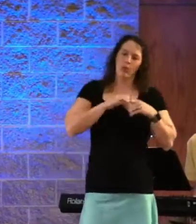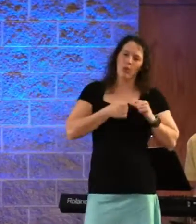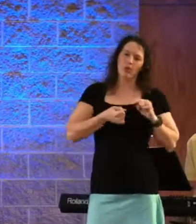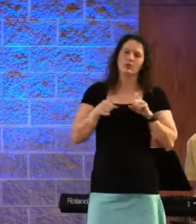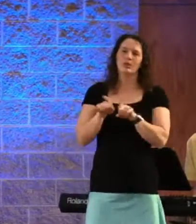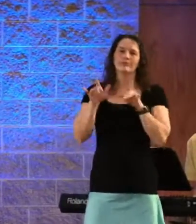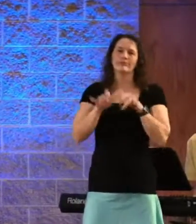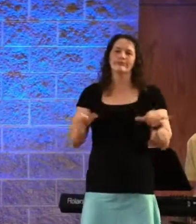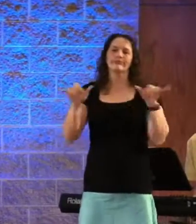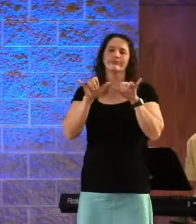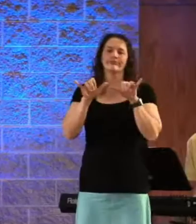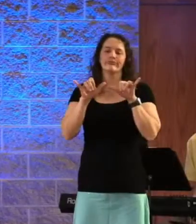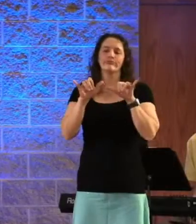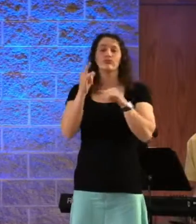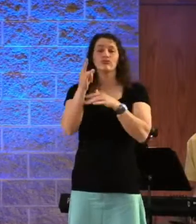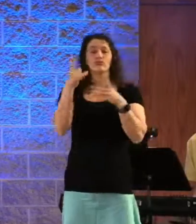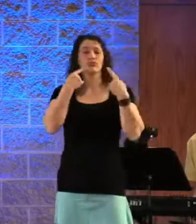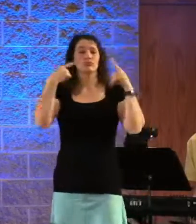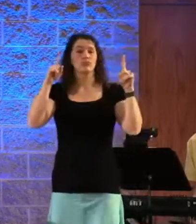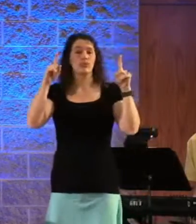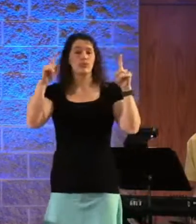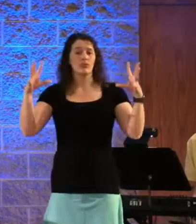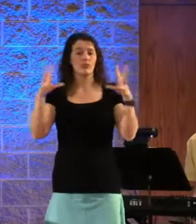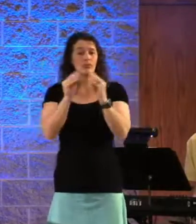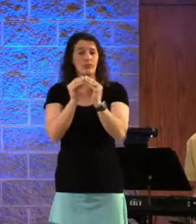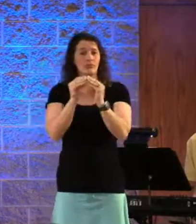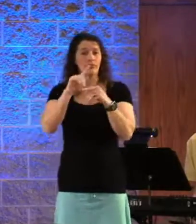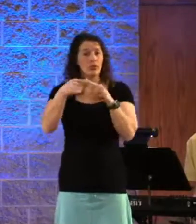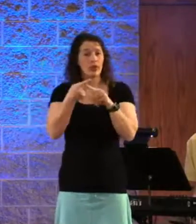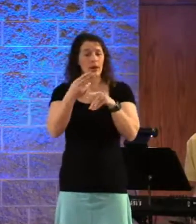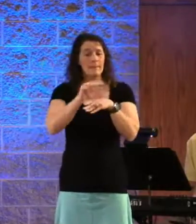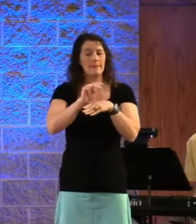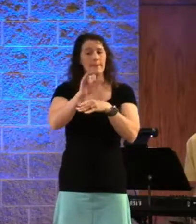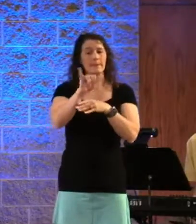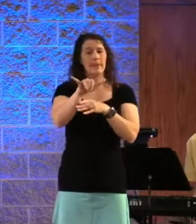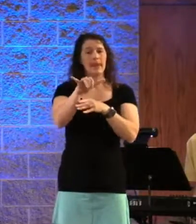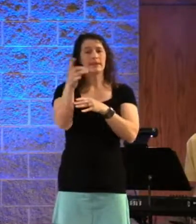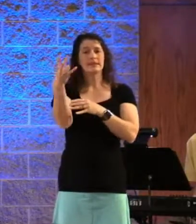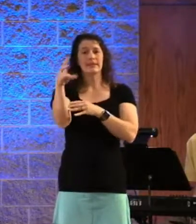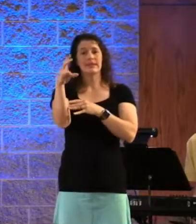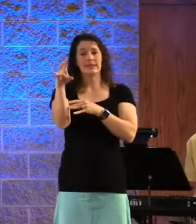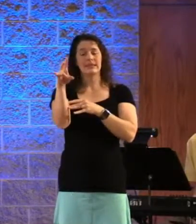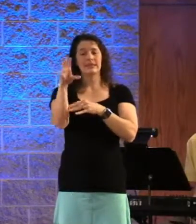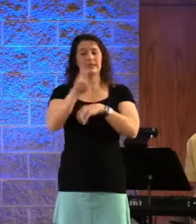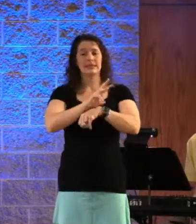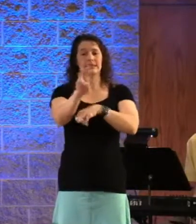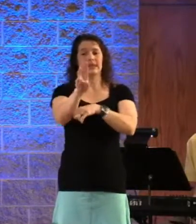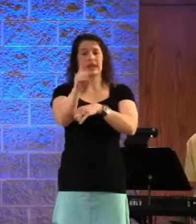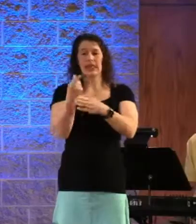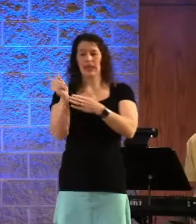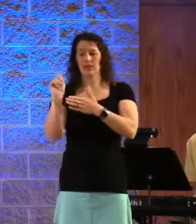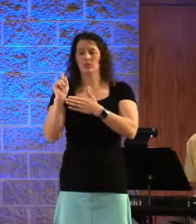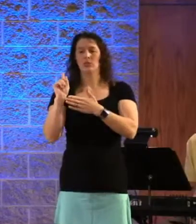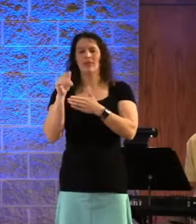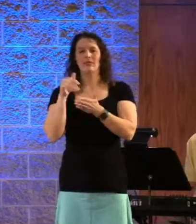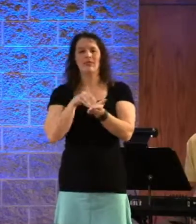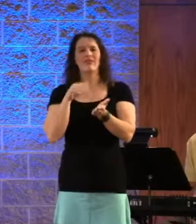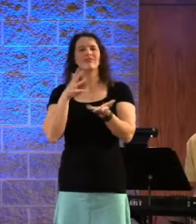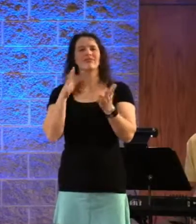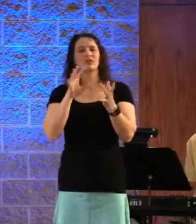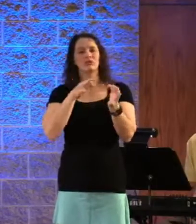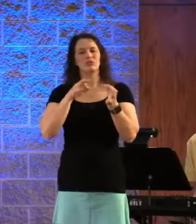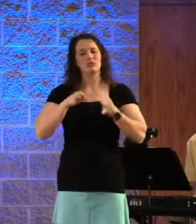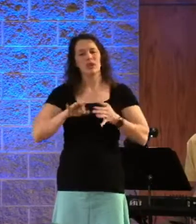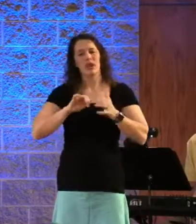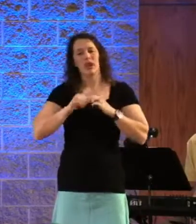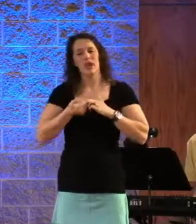congregational meeting is coming up May 17th at 6 p.m. last week. Doc Anschutz kind of described how that's going to work. We're